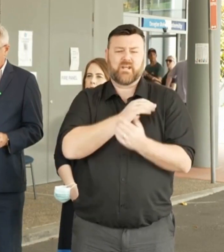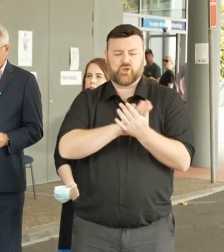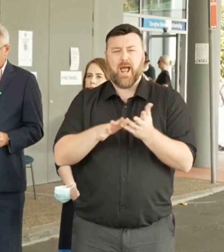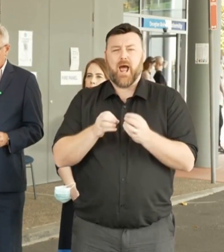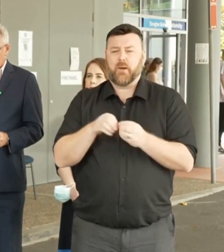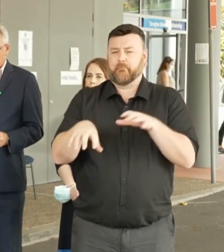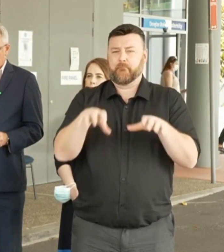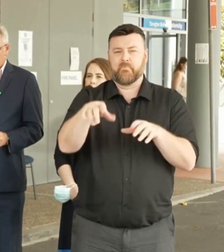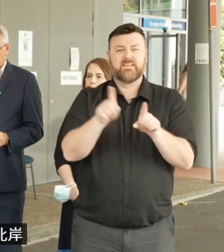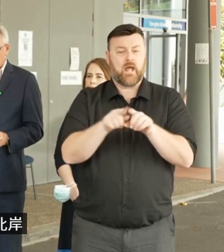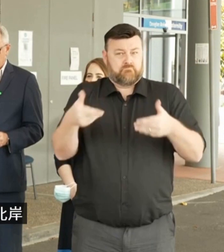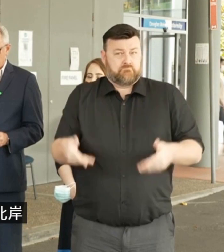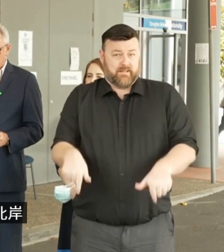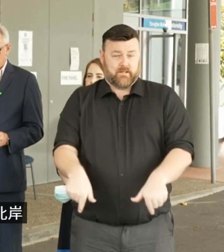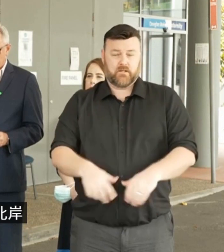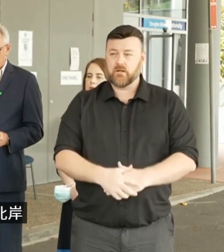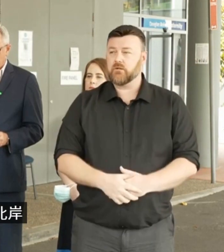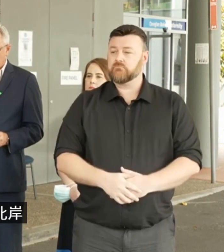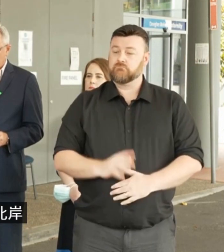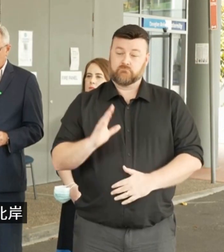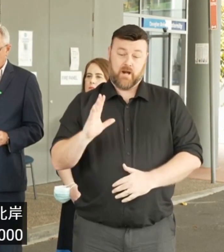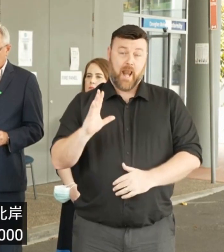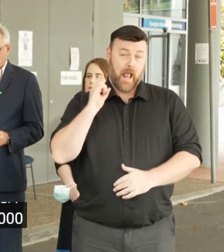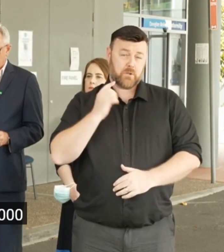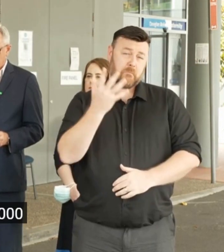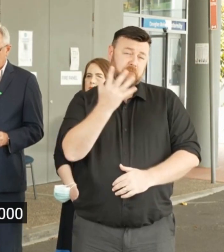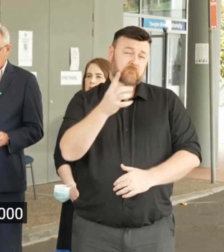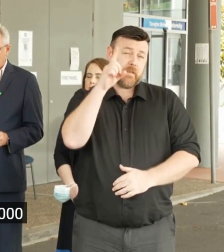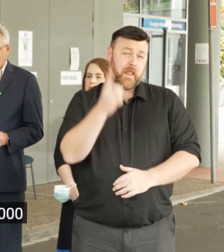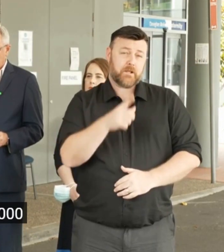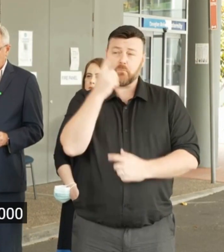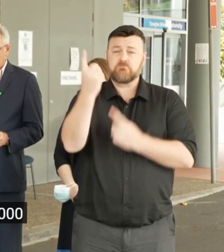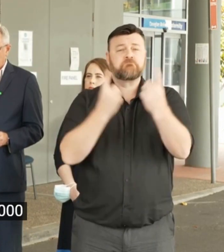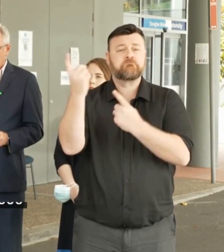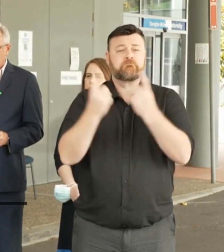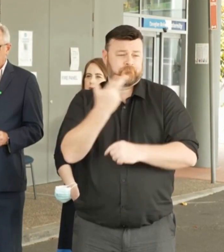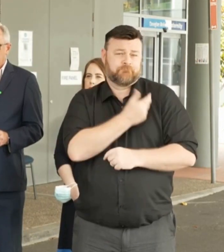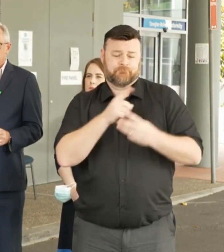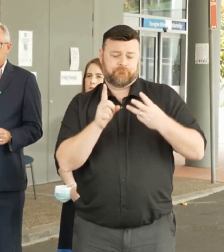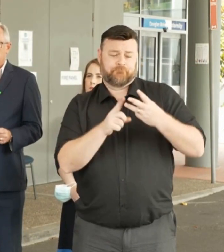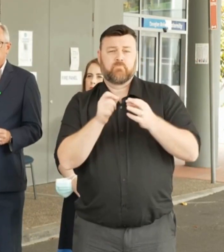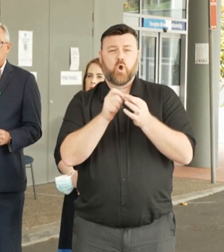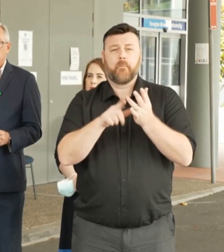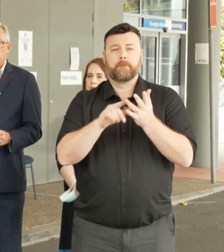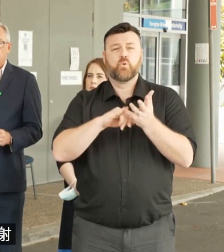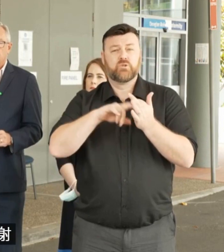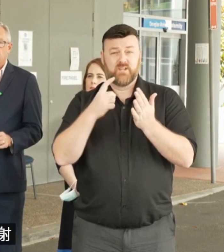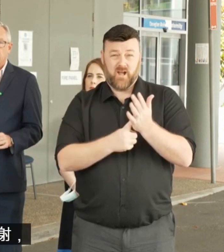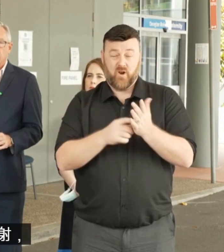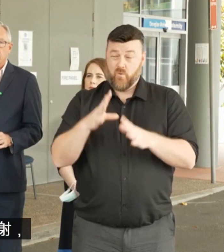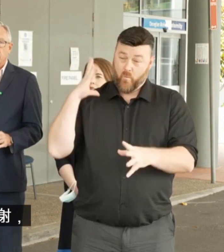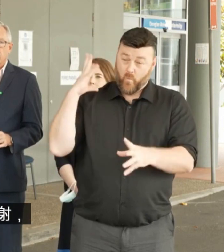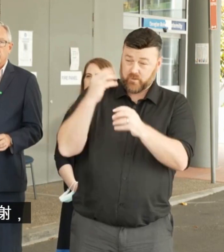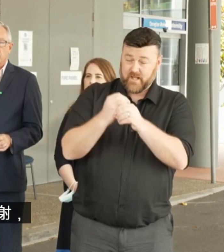one here at Royal North Shore. And to see last week we had around 15,000 people come through and get a booster shot. That's over 50,000 over